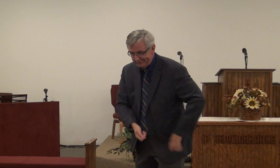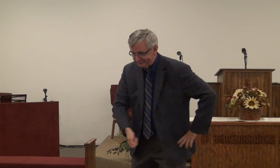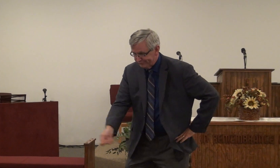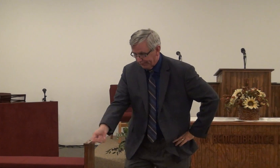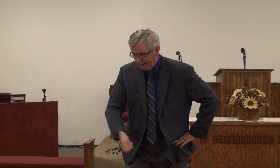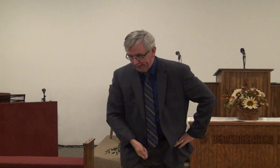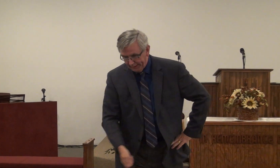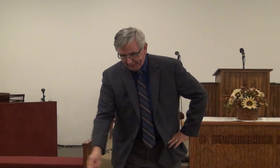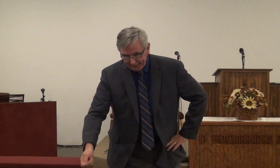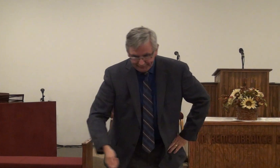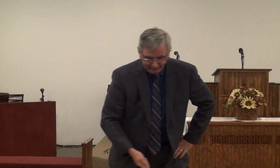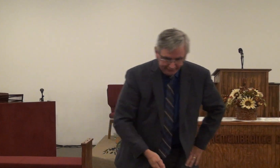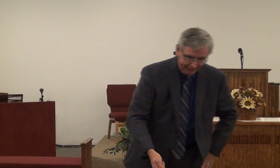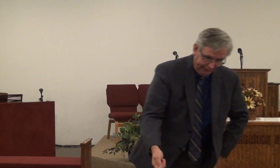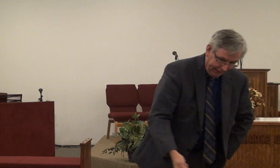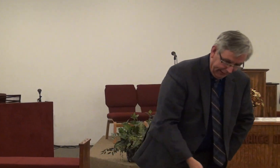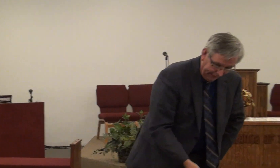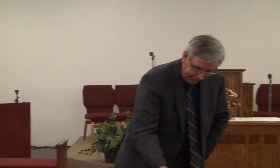The wife is in the house vacuuming.